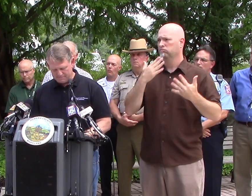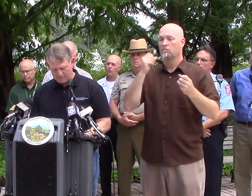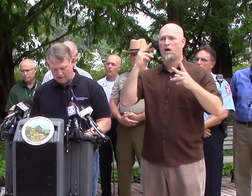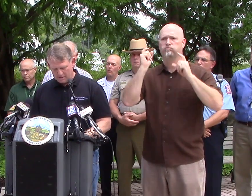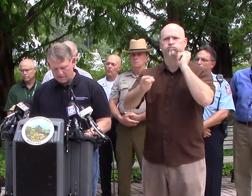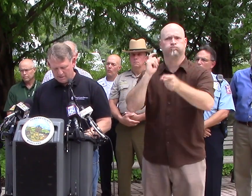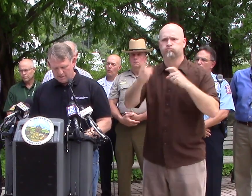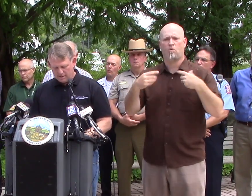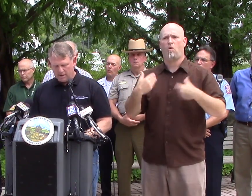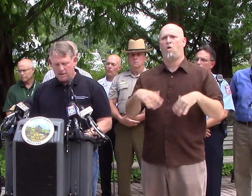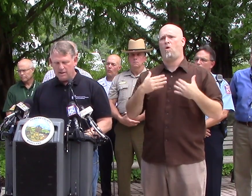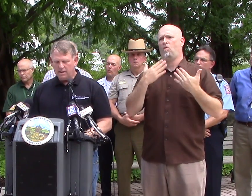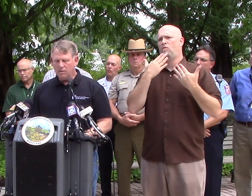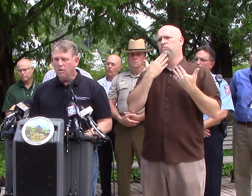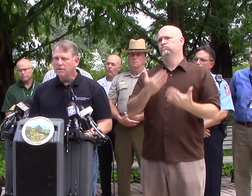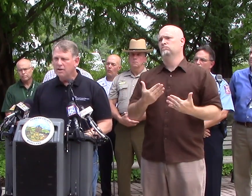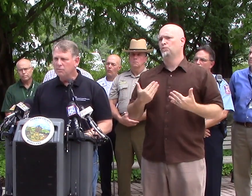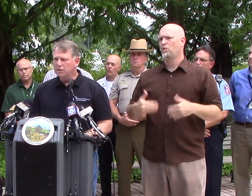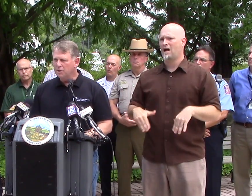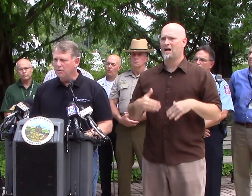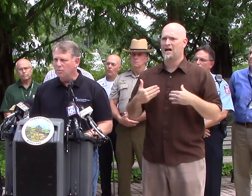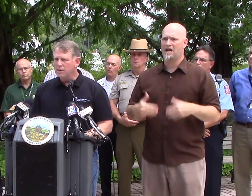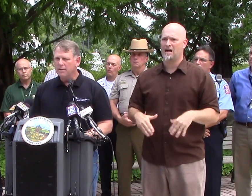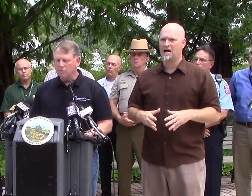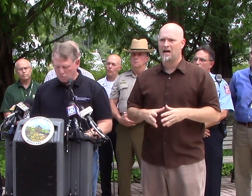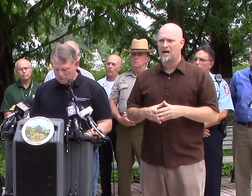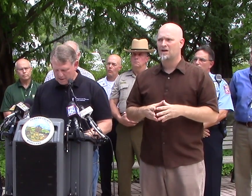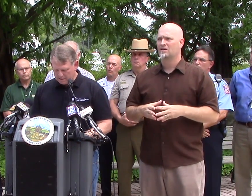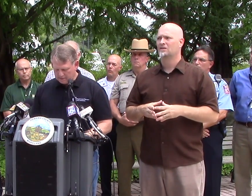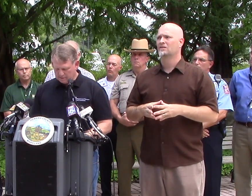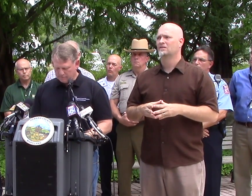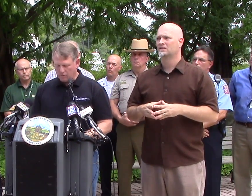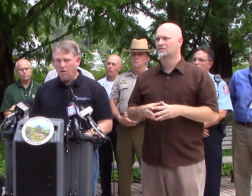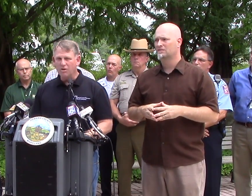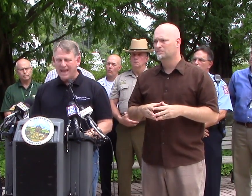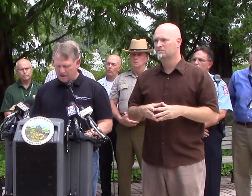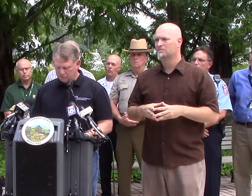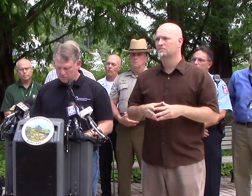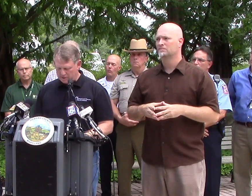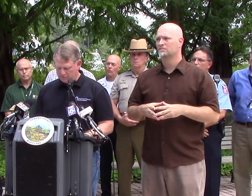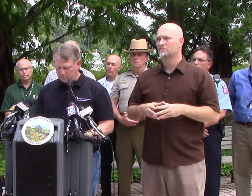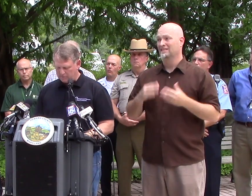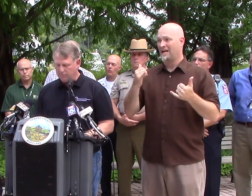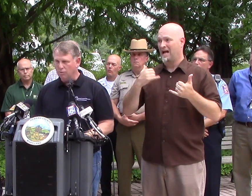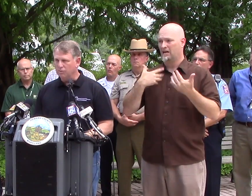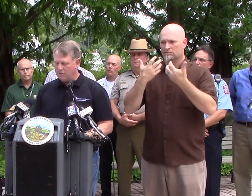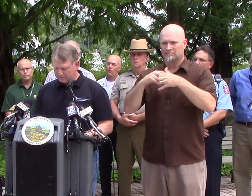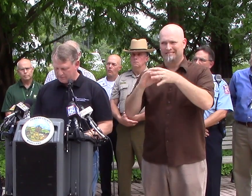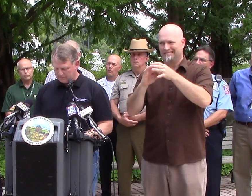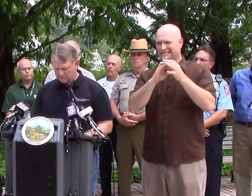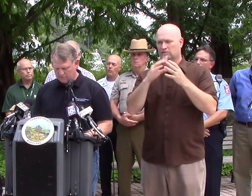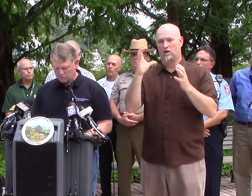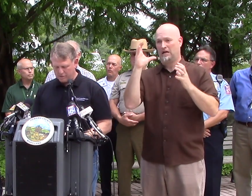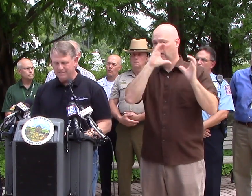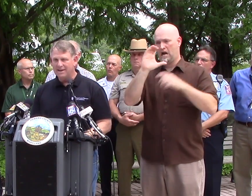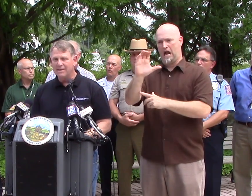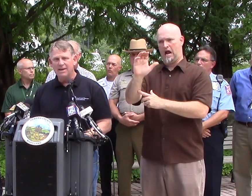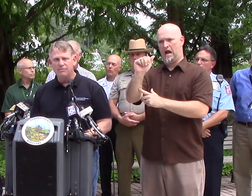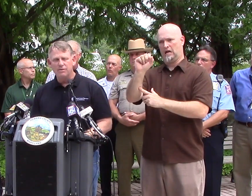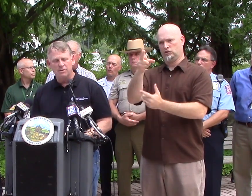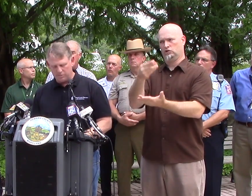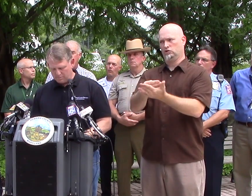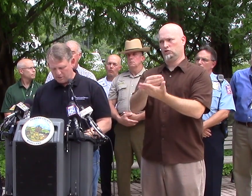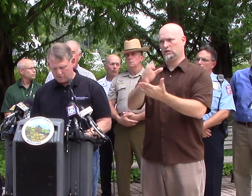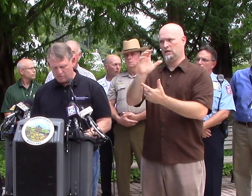appreciated. I wanted everyone to know that we have been coordinating for all cash donations for the residents through a